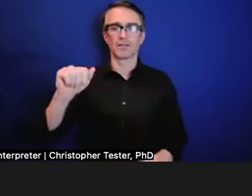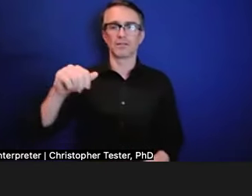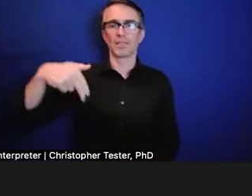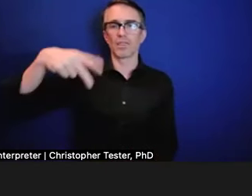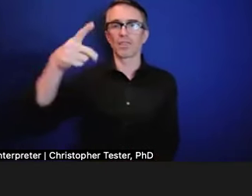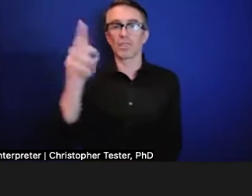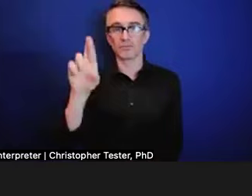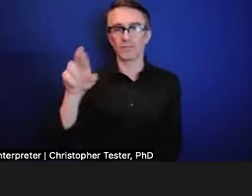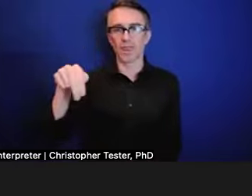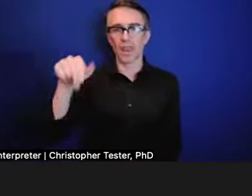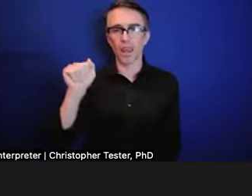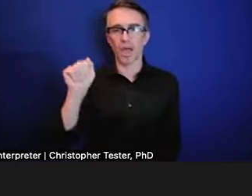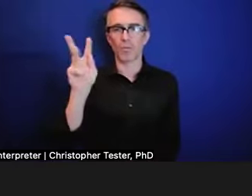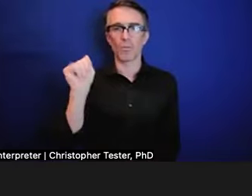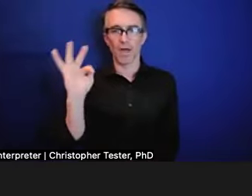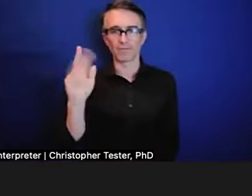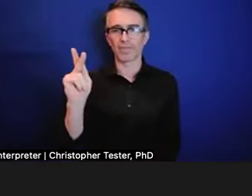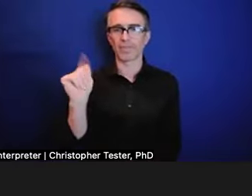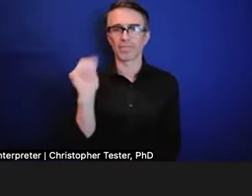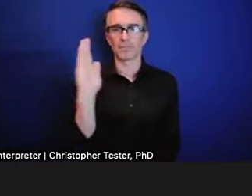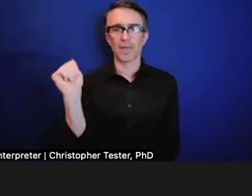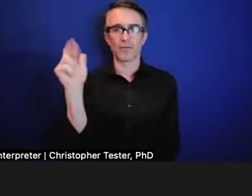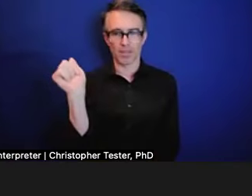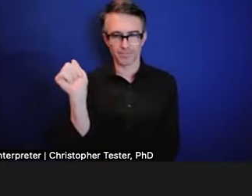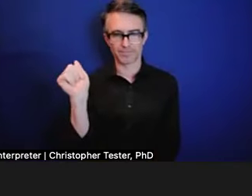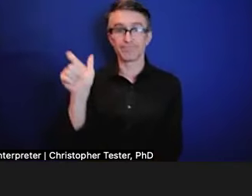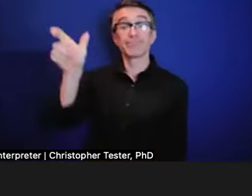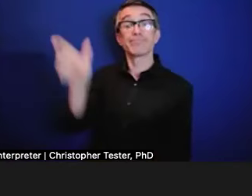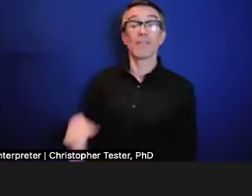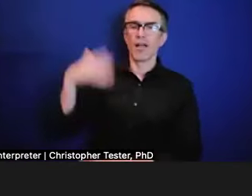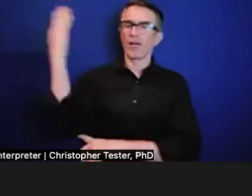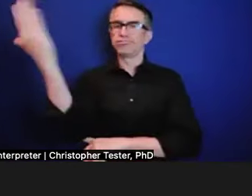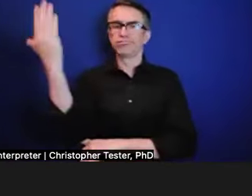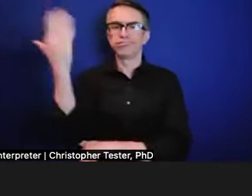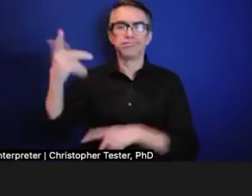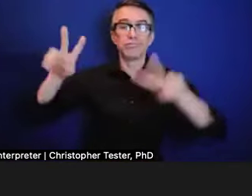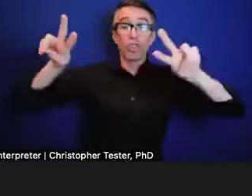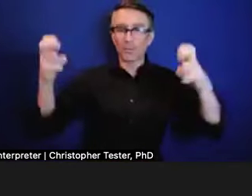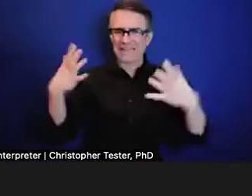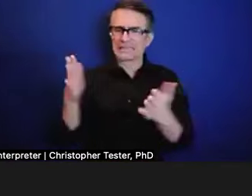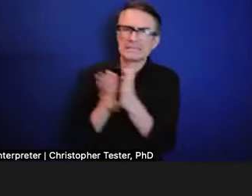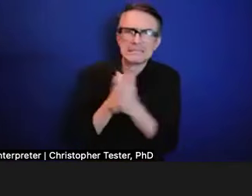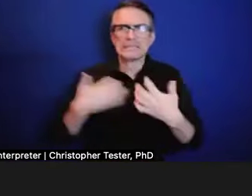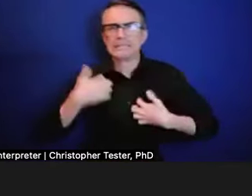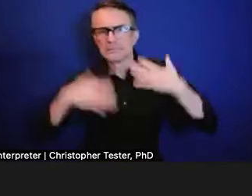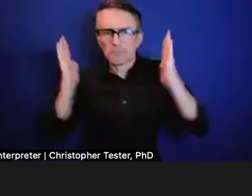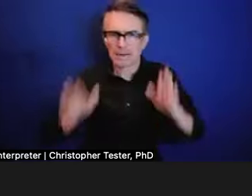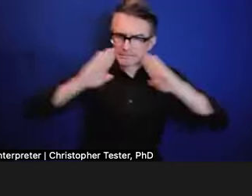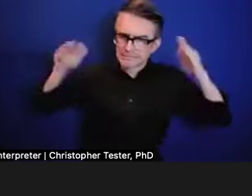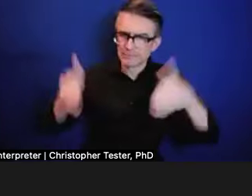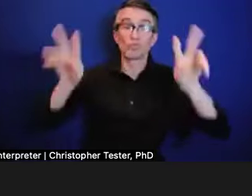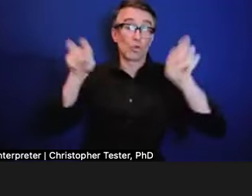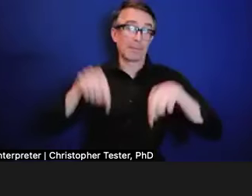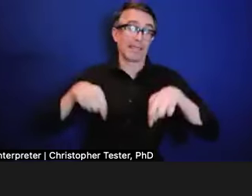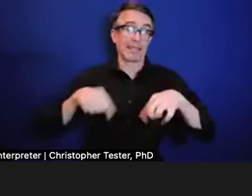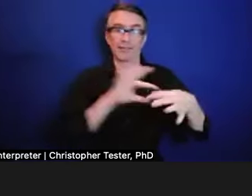urgency of this topic and why it is such an important topic for something like the 3rd of December. Thank you.